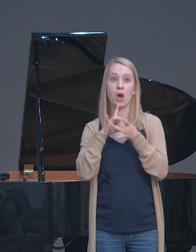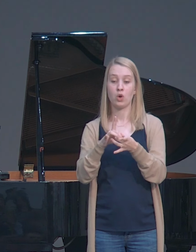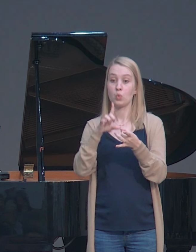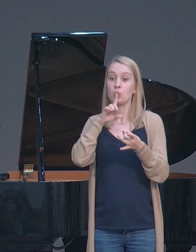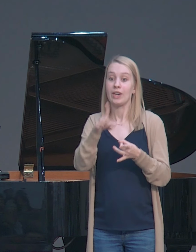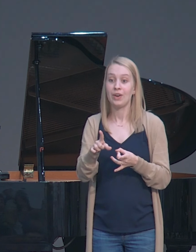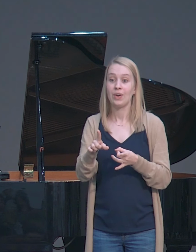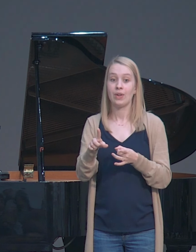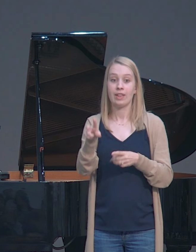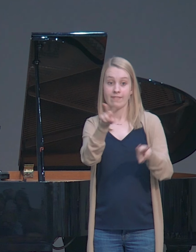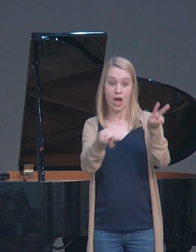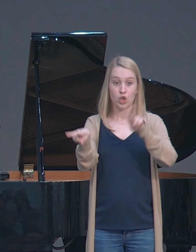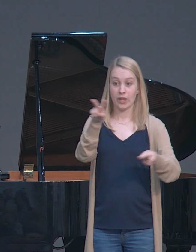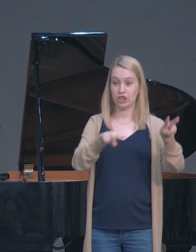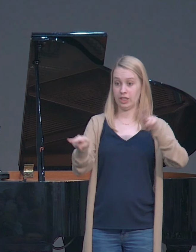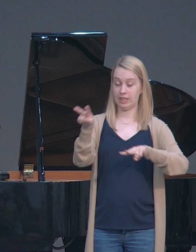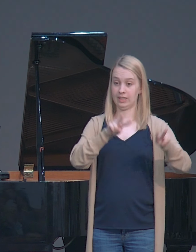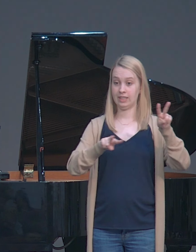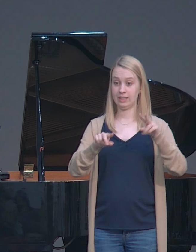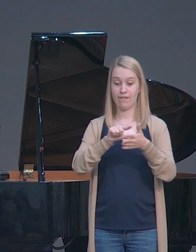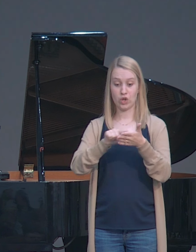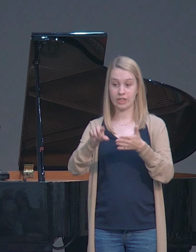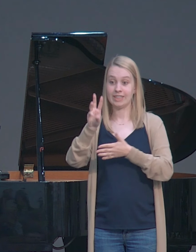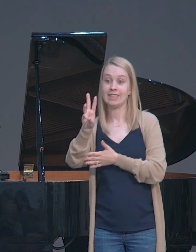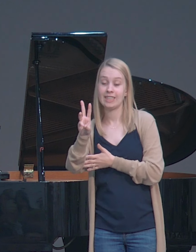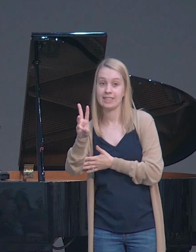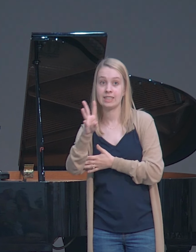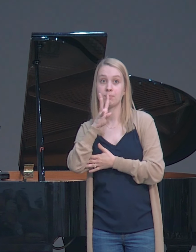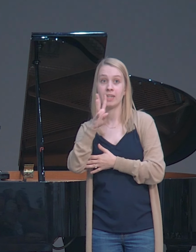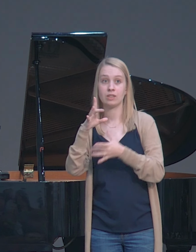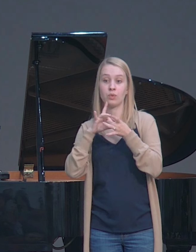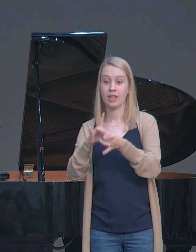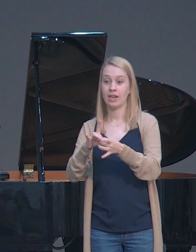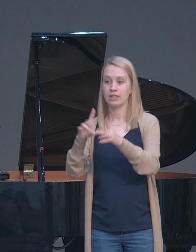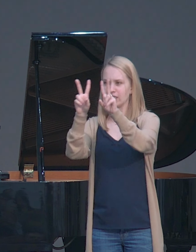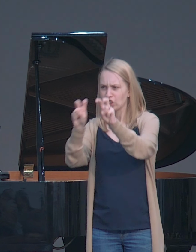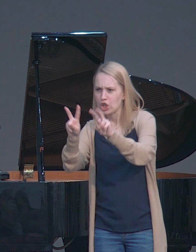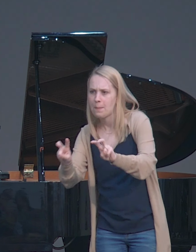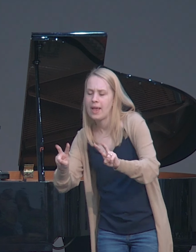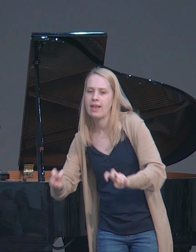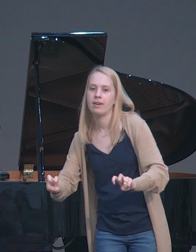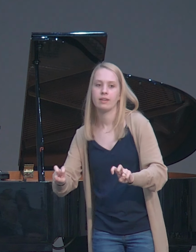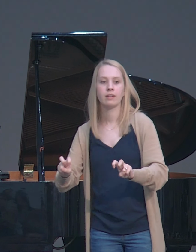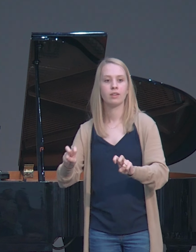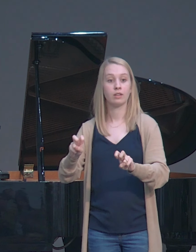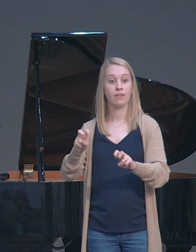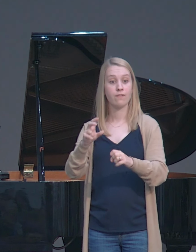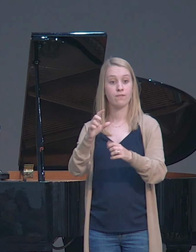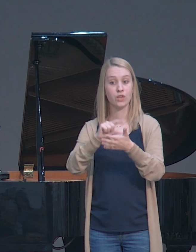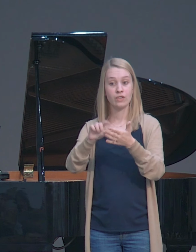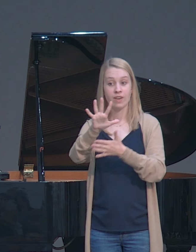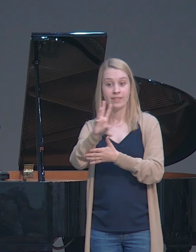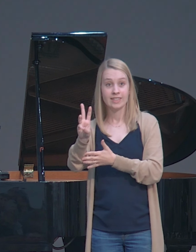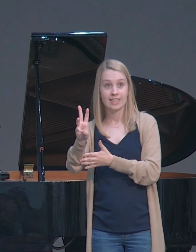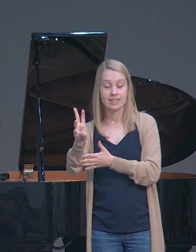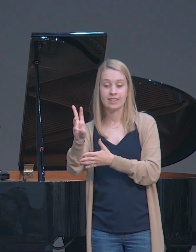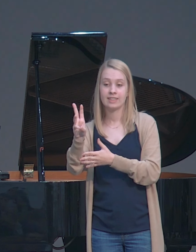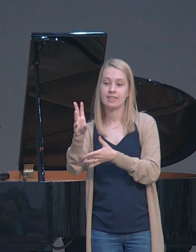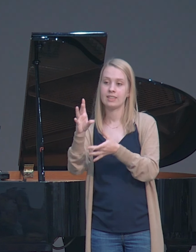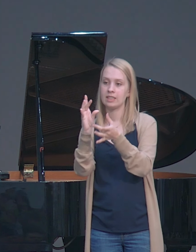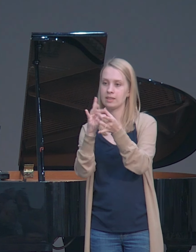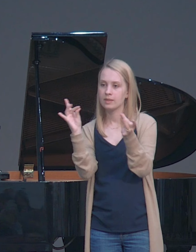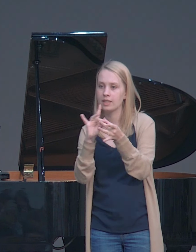evaluation. Verse 6 speaks of a very real discernment. In fact, both verses 5 and 6 talk about